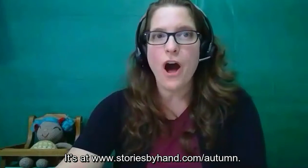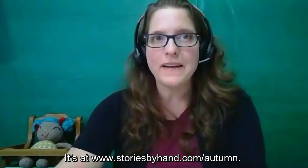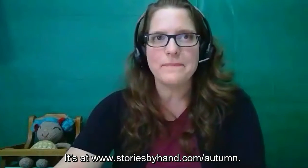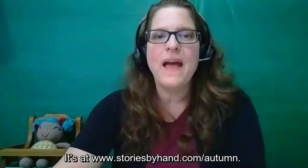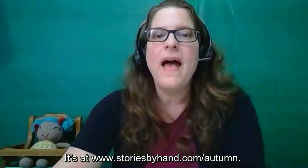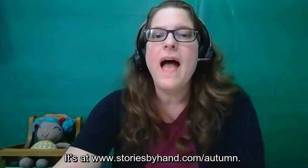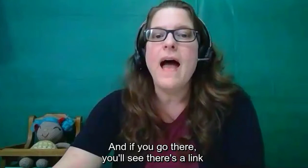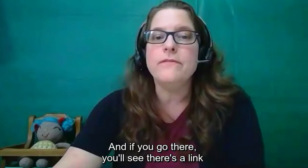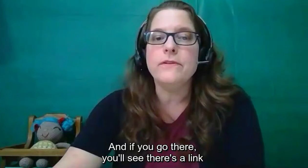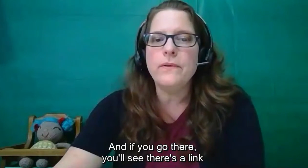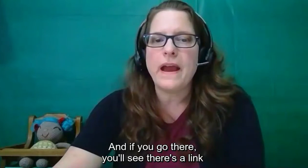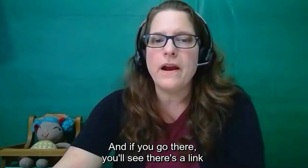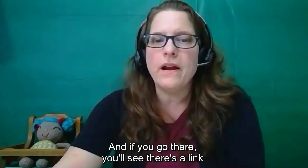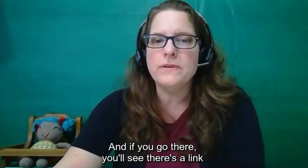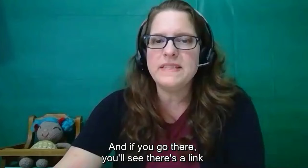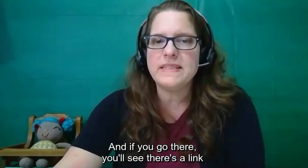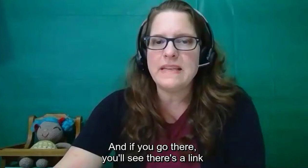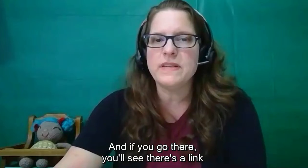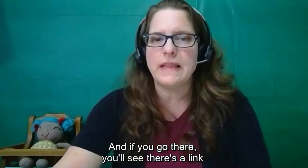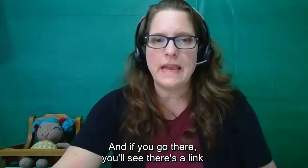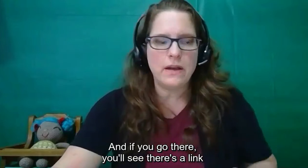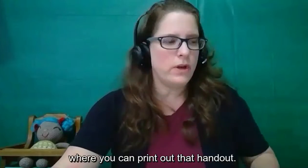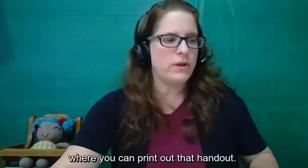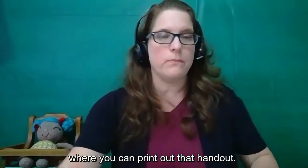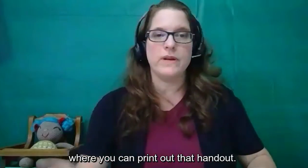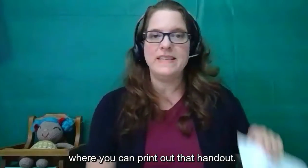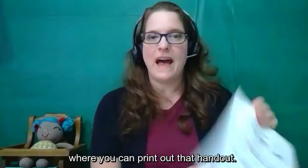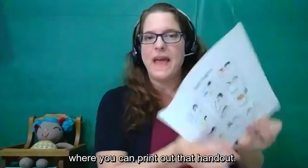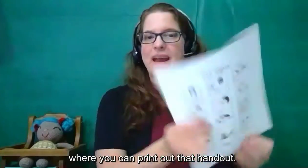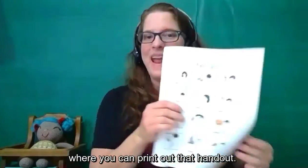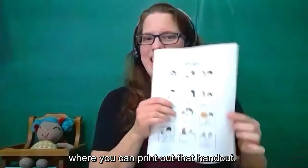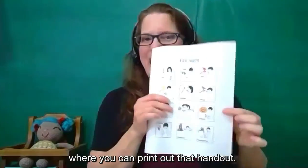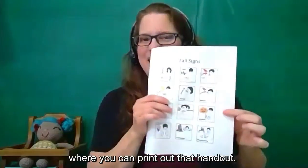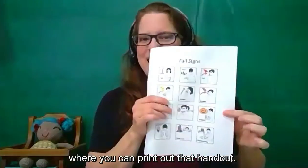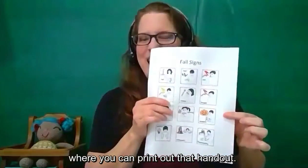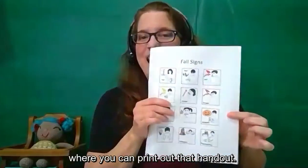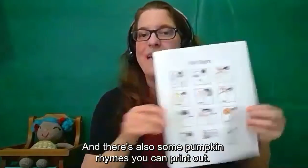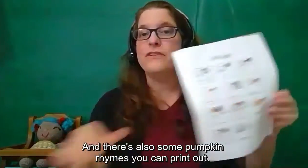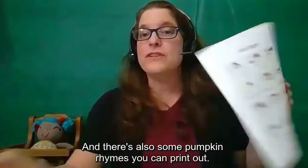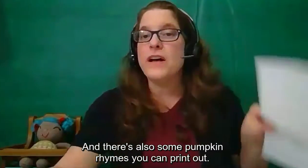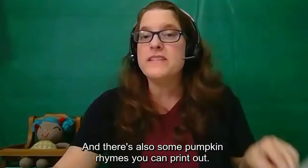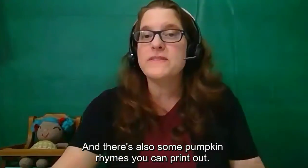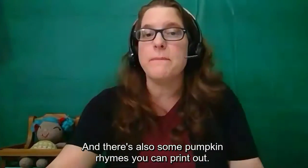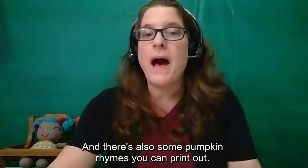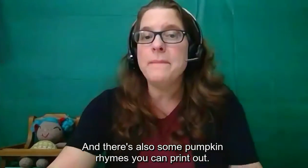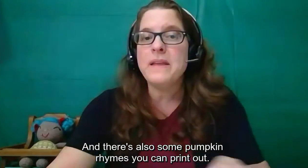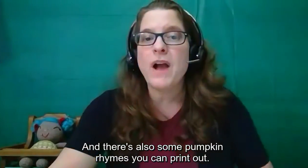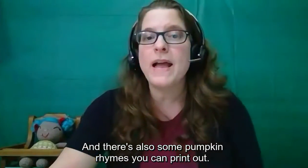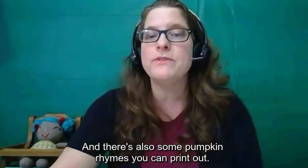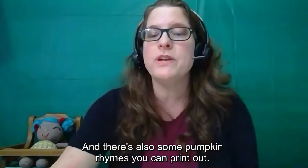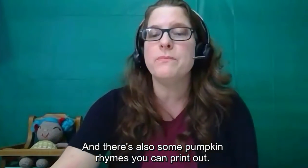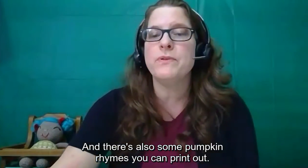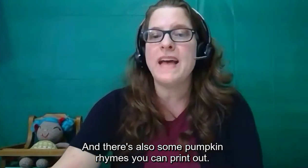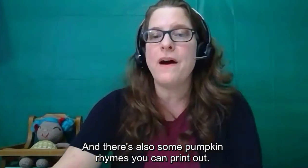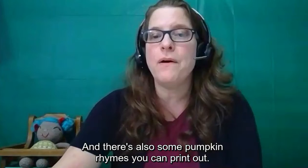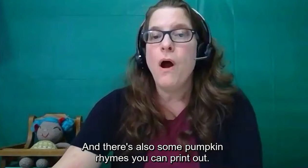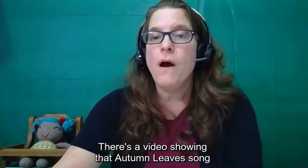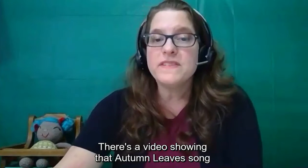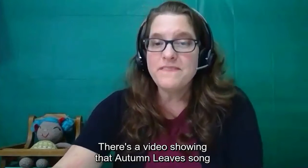storiesbyhand.com/autumn. And if you go there, you'll see there's a link where you can print out that handout. And there's also some pumpkin rhymes you can print out. There's a